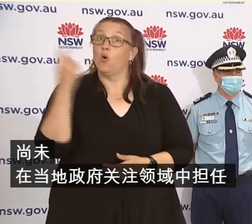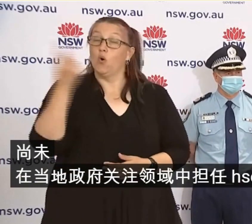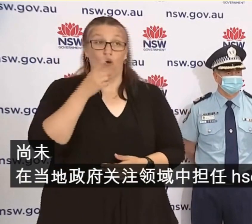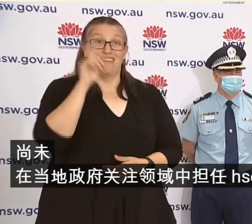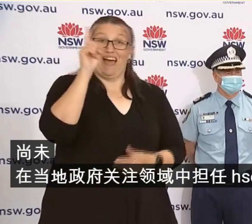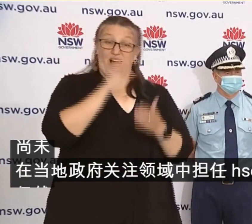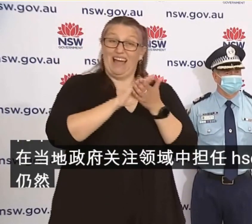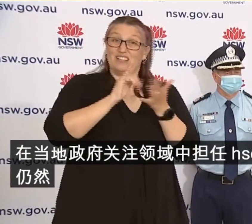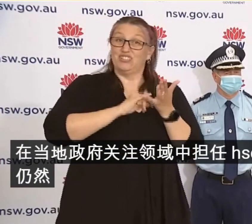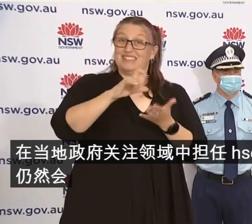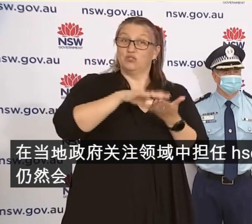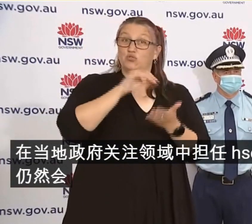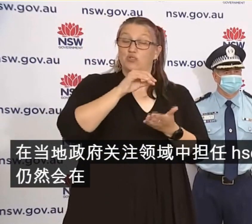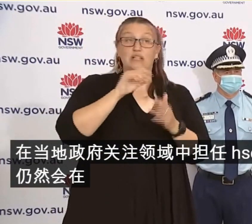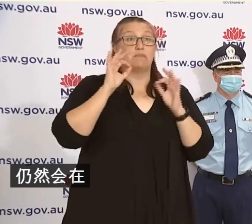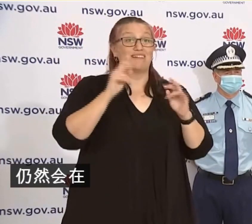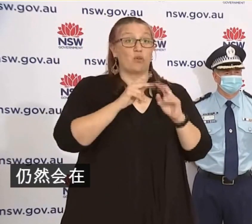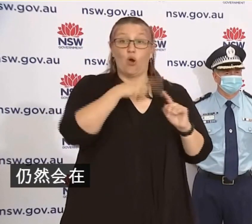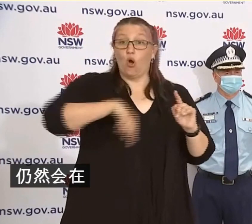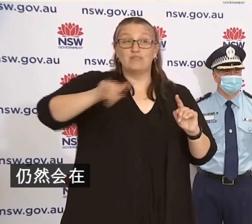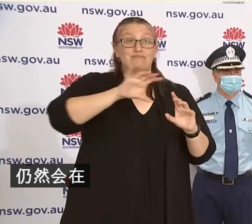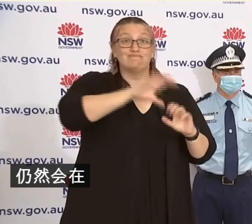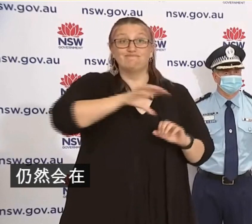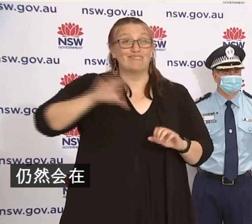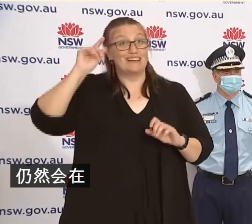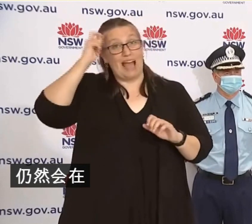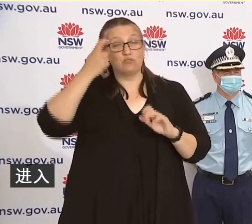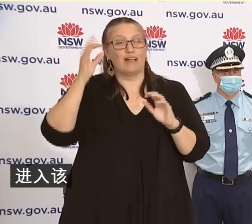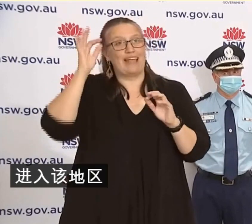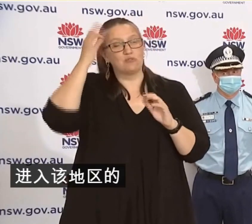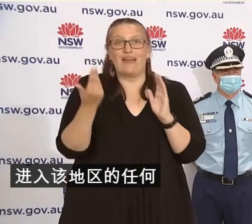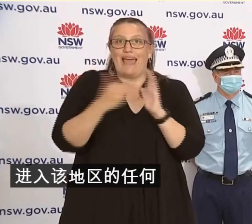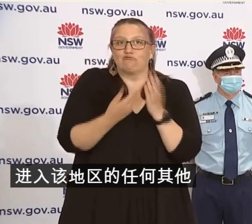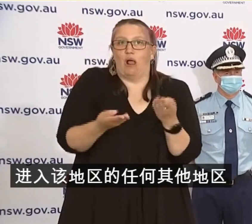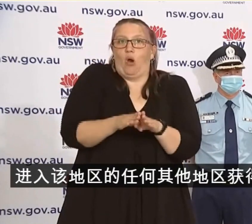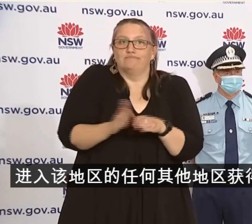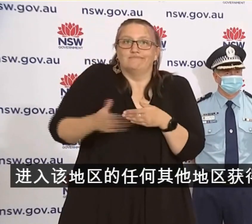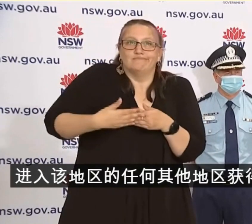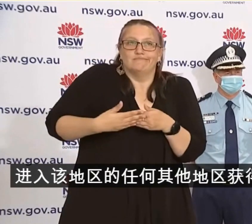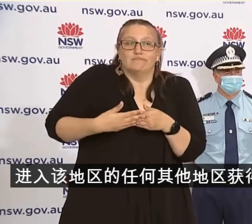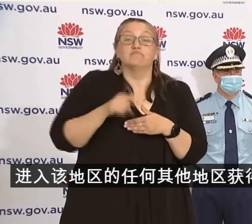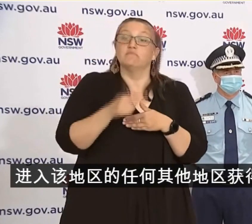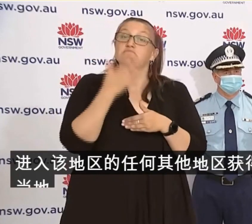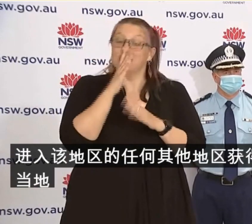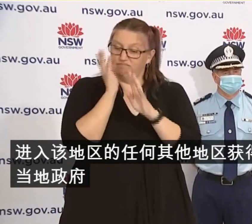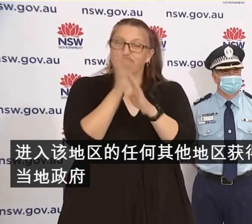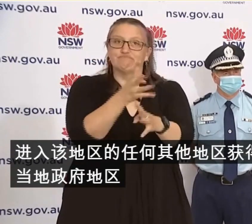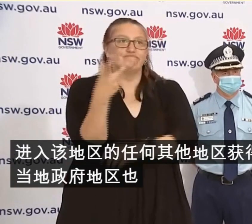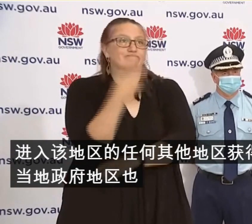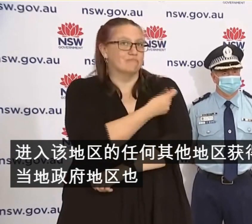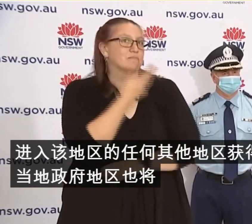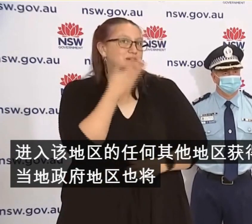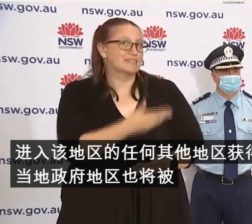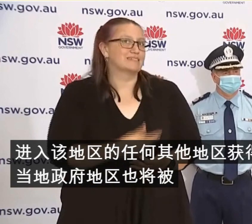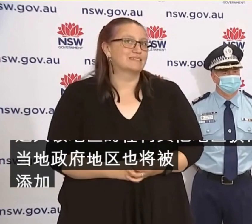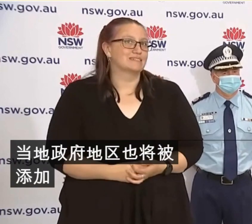HSC student in those local government areas of concern, will still be afforded that opportunity. And any additional areas that come into that, the local government areas,